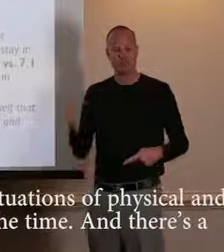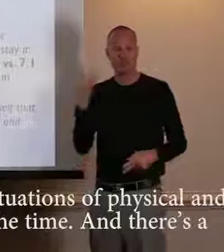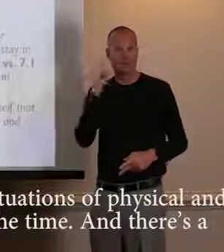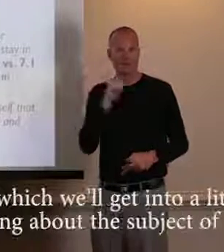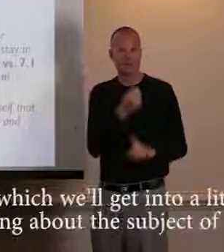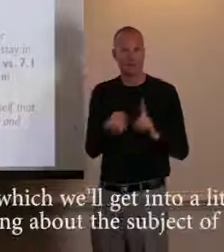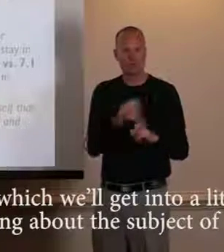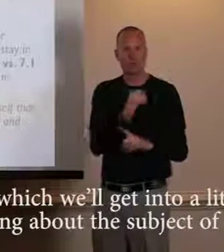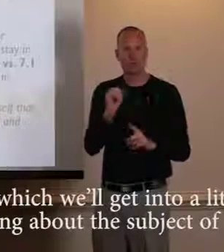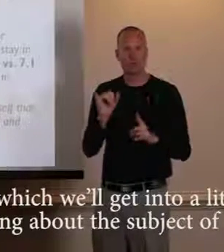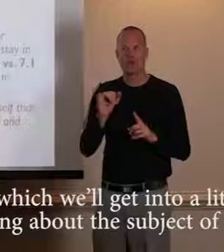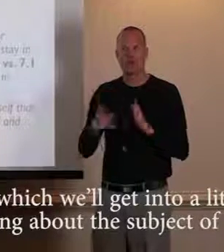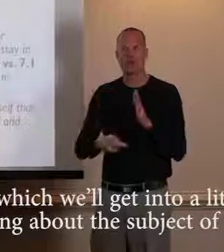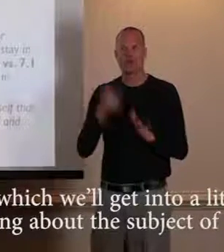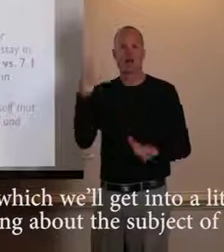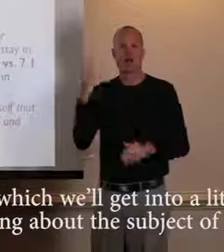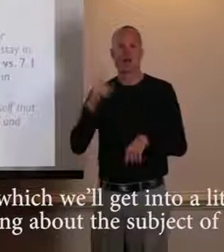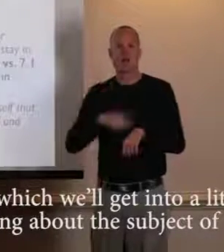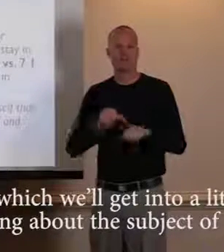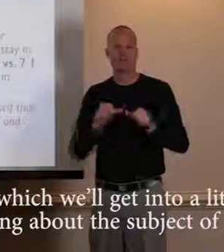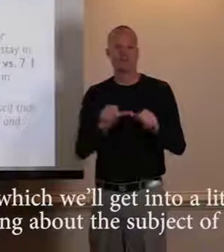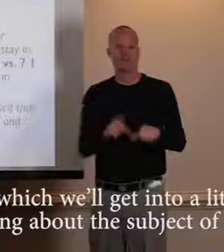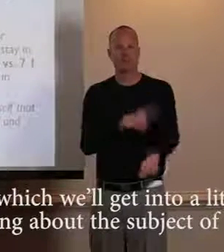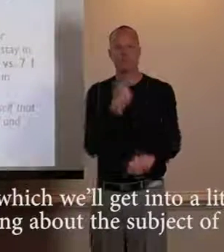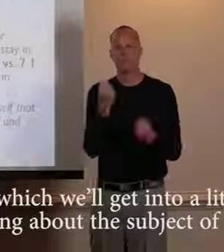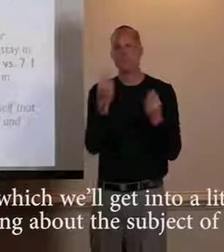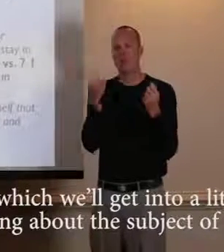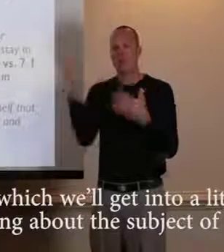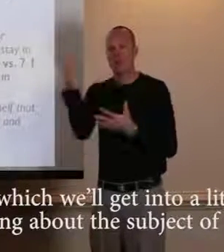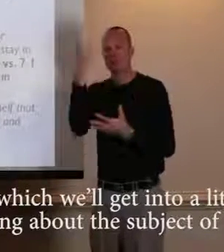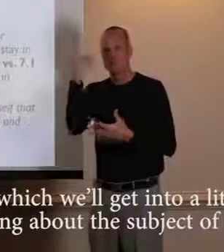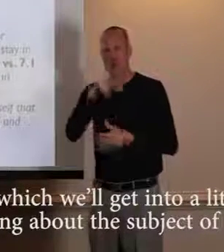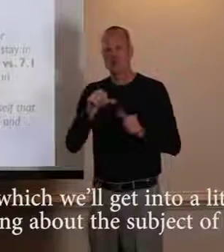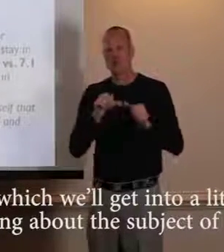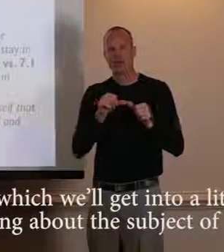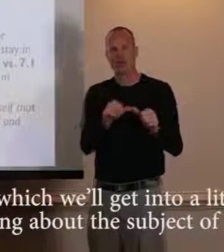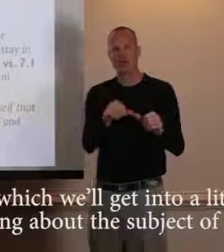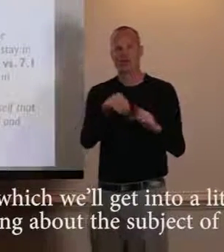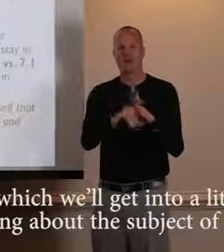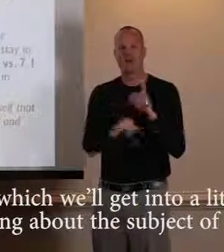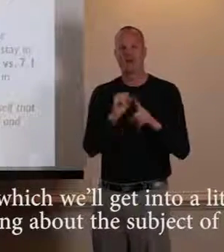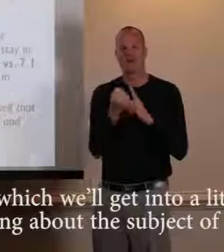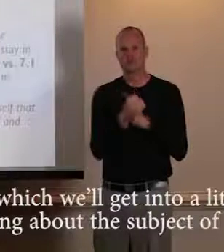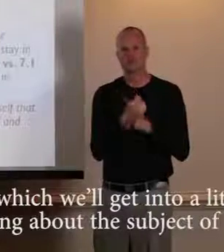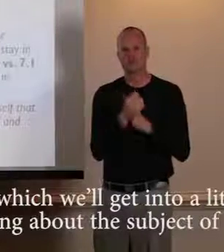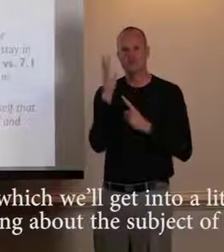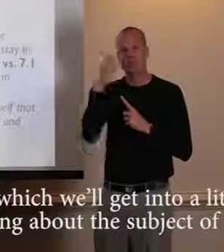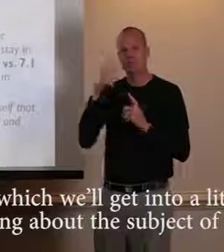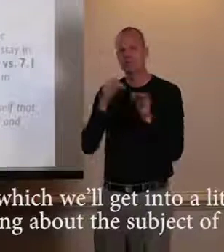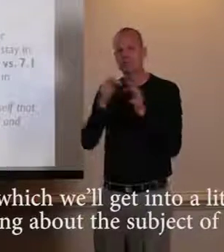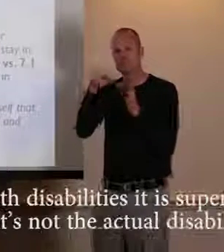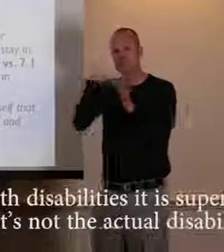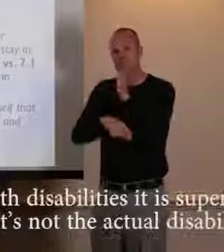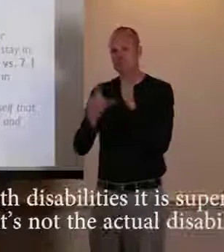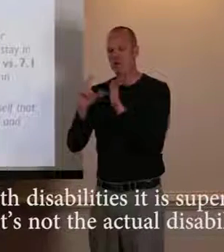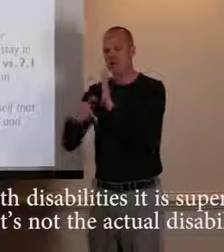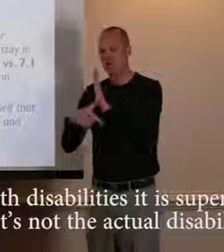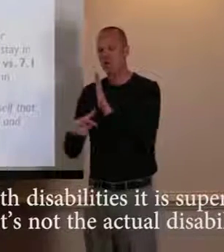And there's a multitude of reasons for this, which we'll get into a little bit later. But while we're talking about the subject of sexual violence in